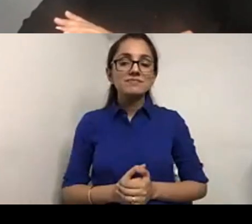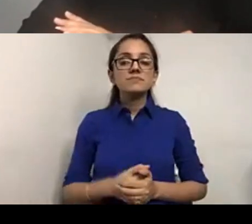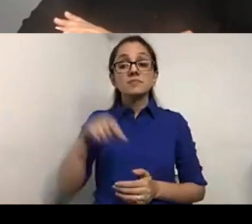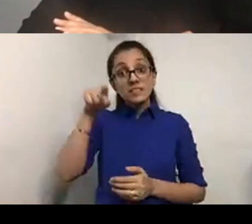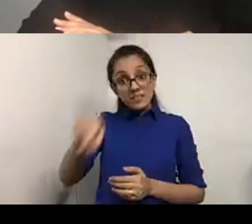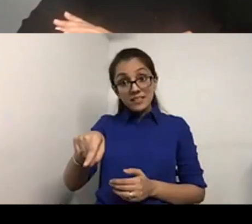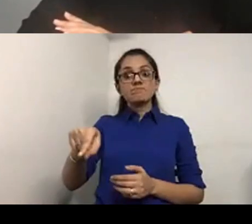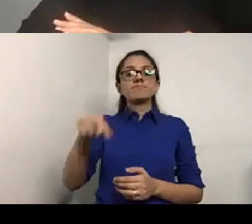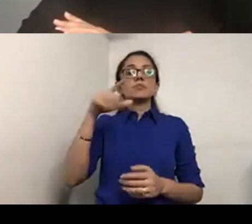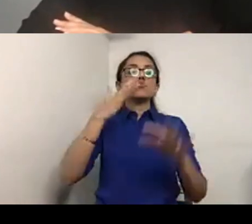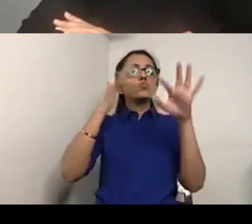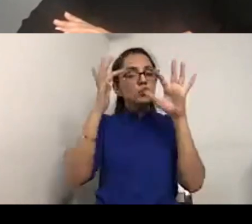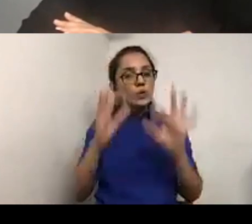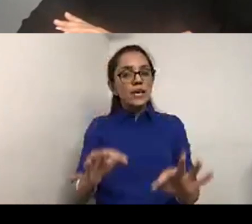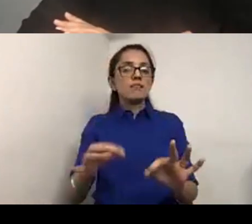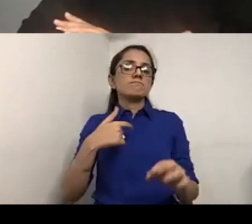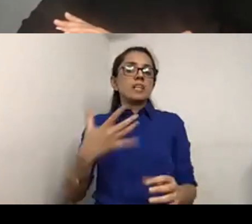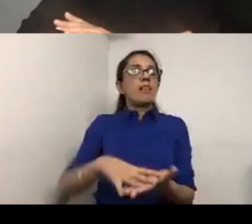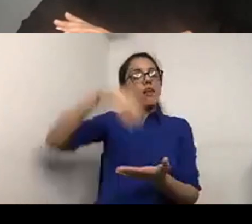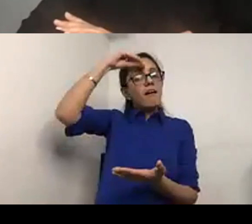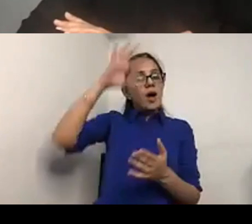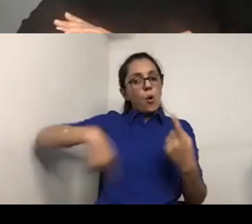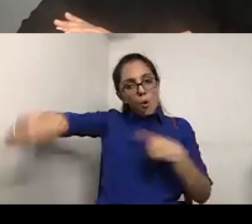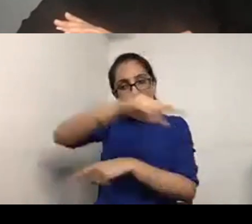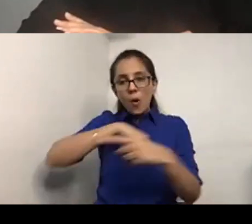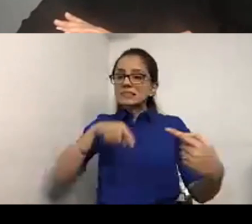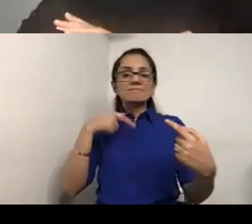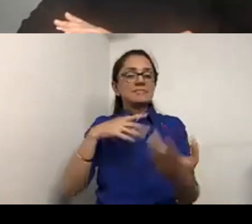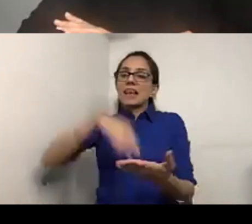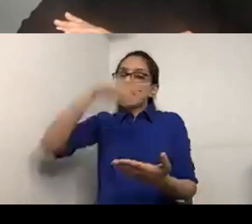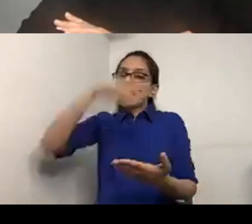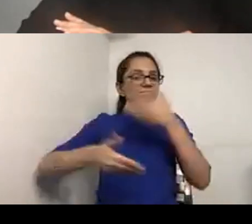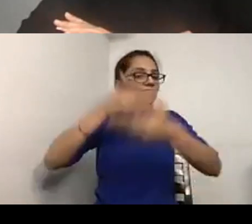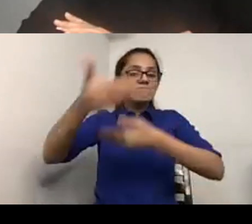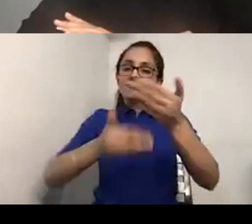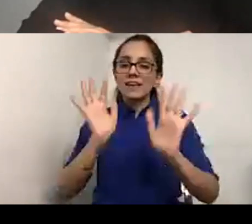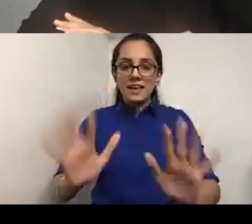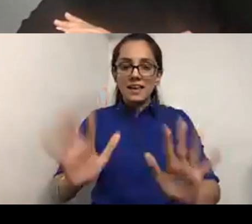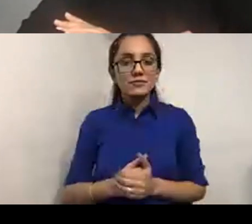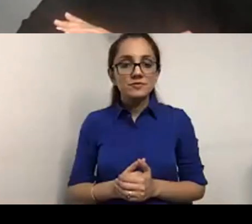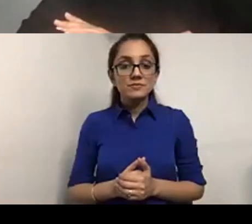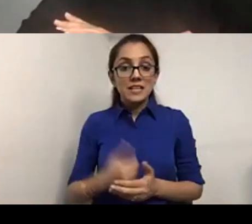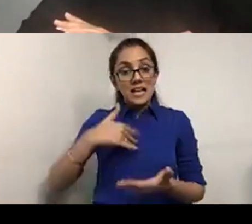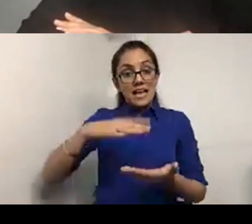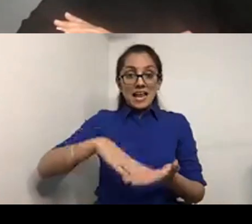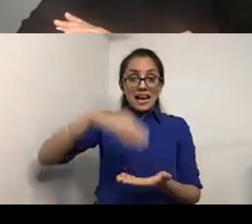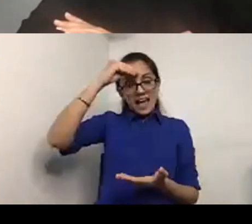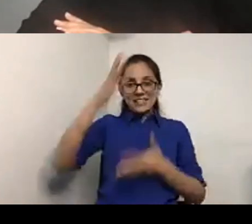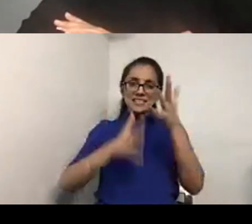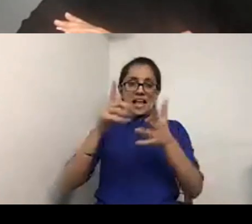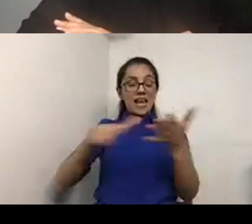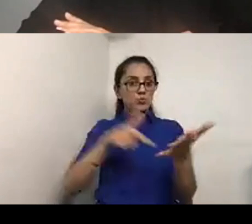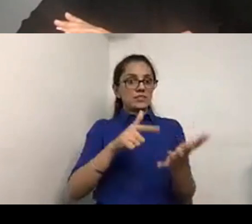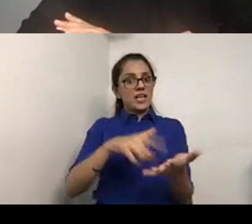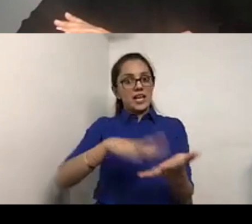is what is the real twain for which we are all struggling. this ability to learn the sign language. When